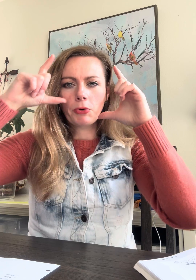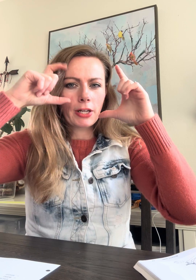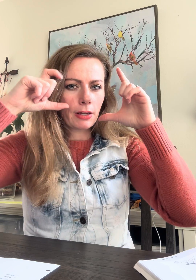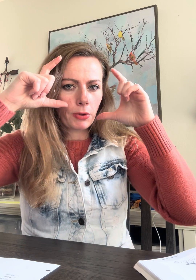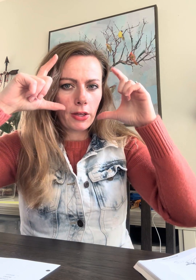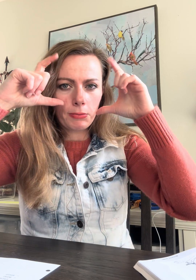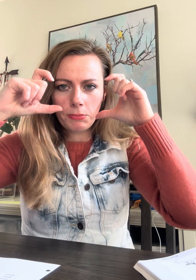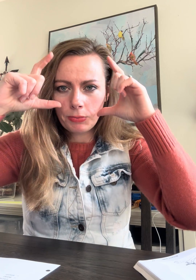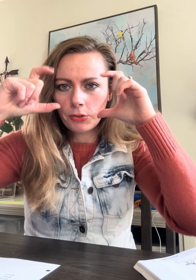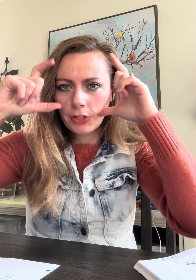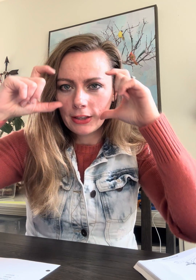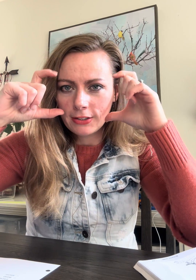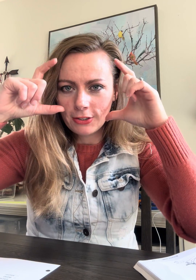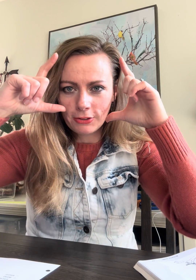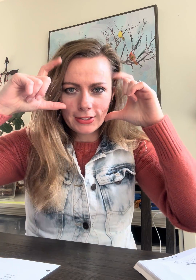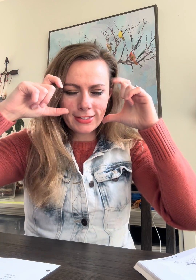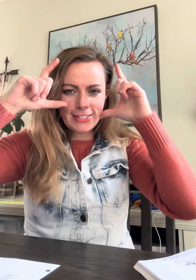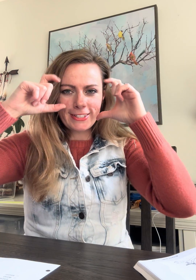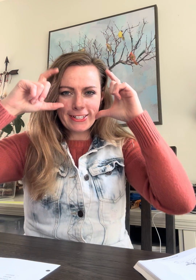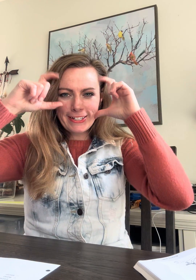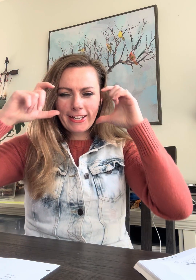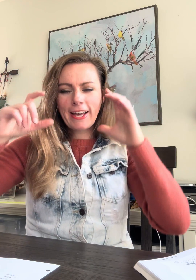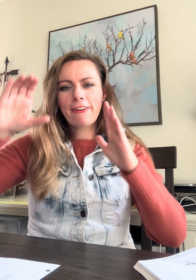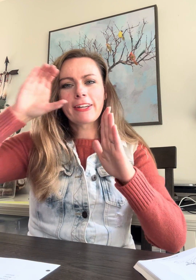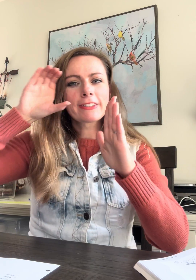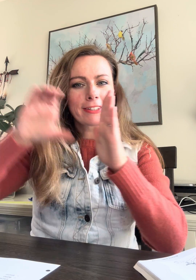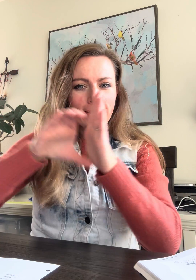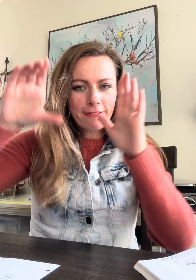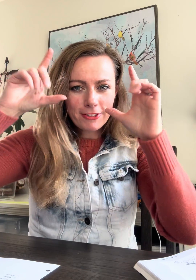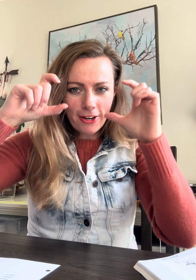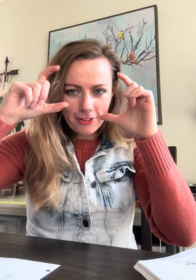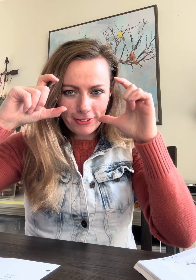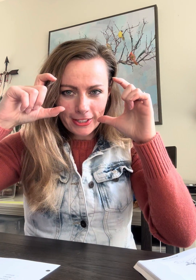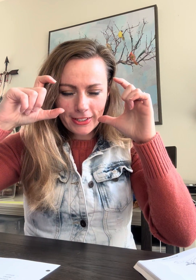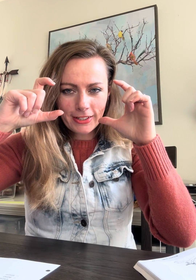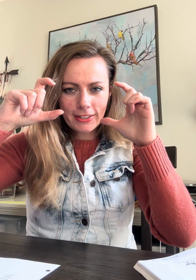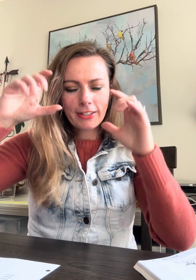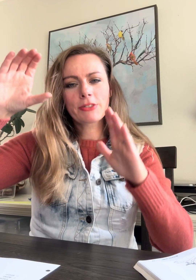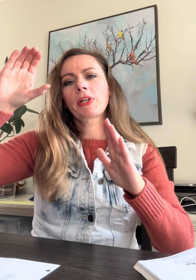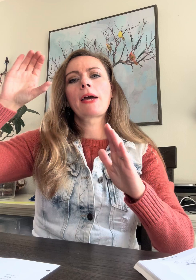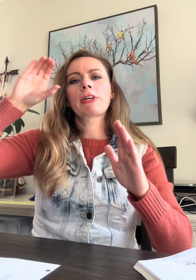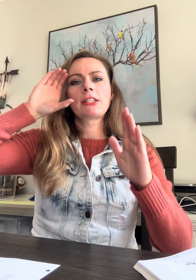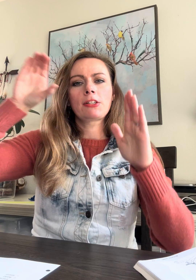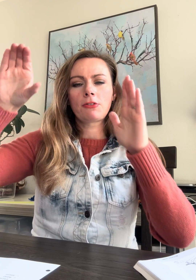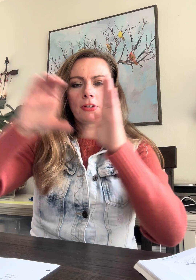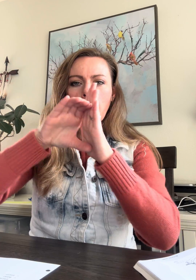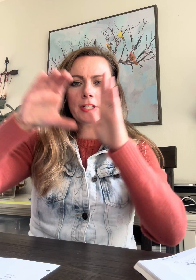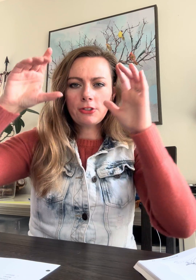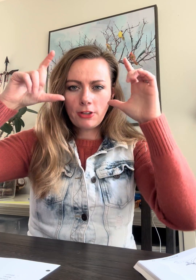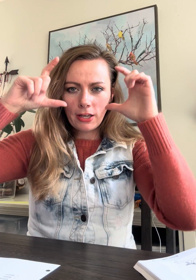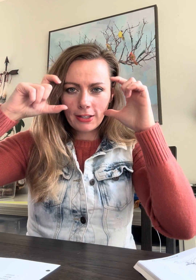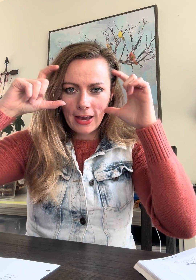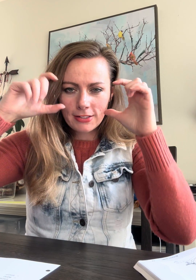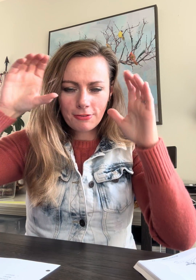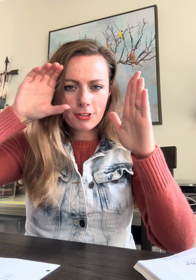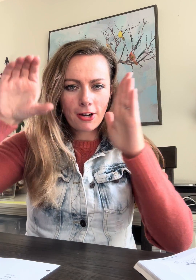one hand probably, but people go like this too because it's easier. All right, photography. That's what I'm gonna do. I'll teach you that in class,